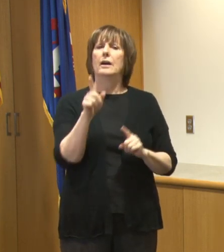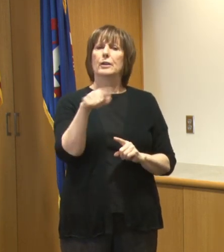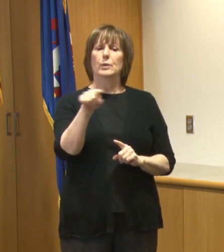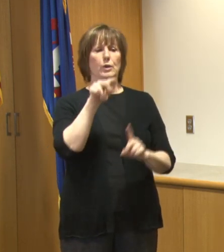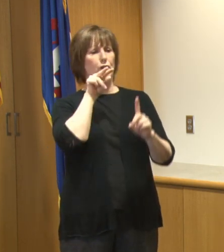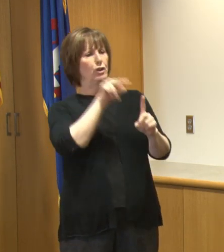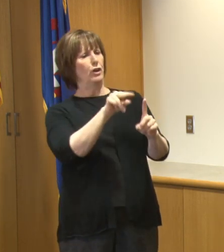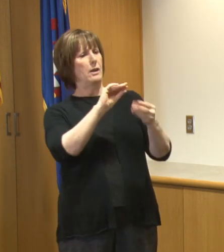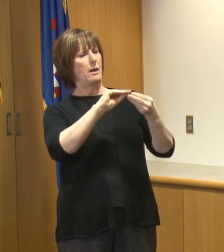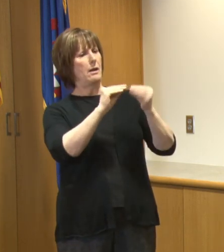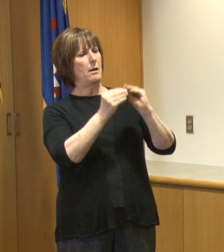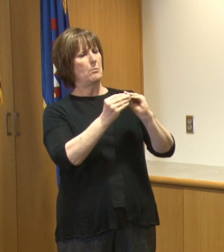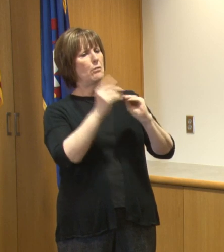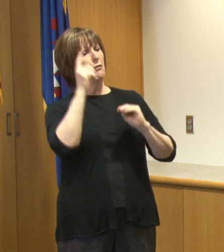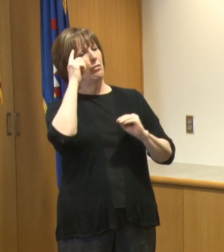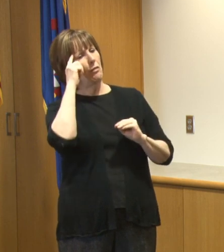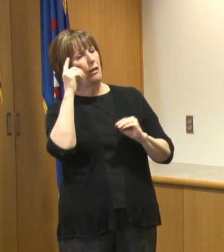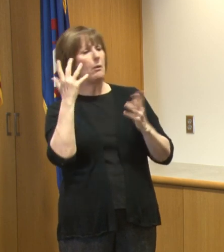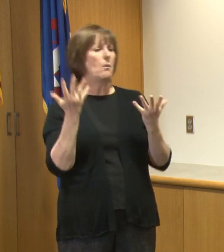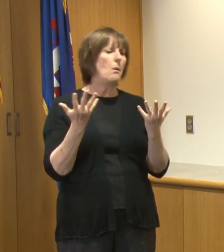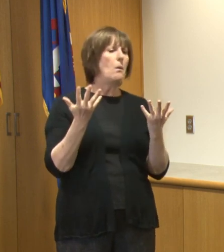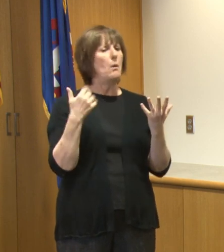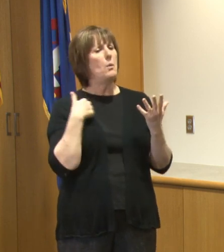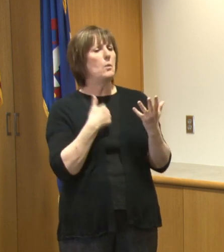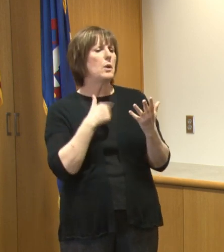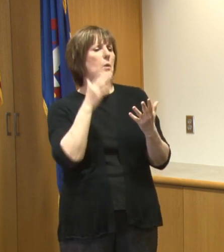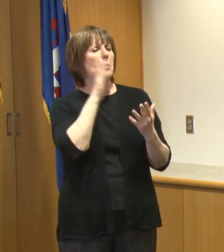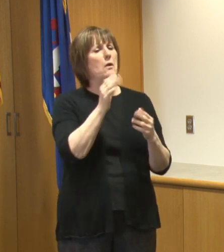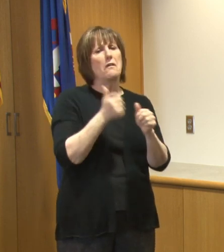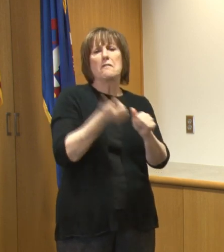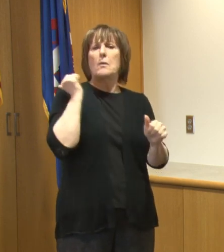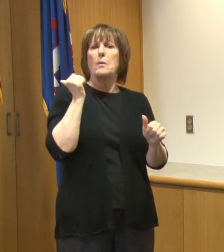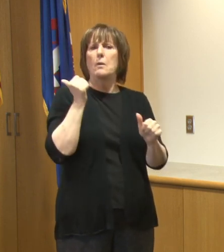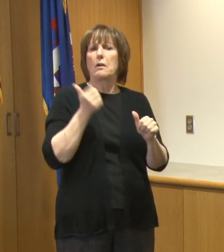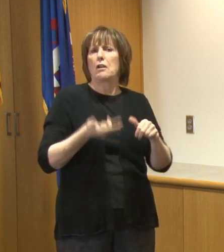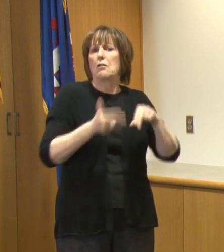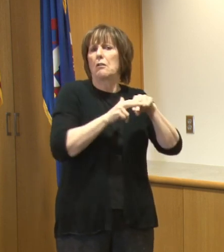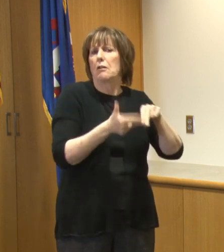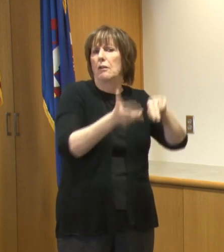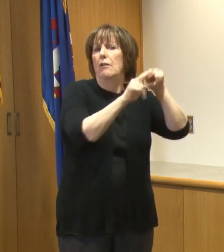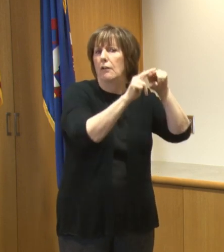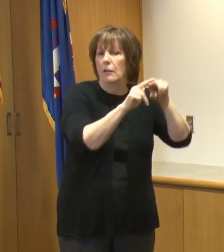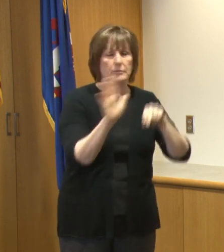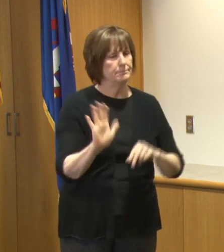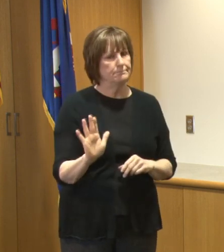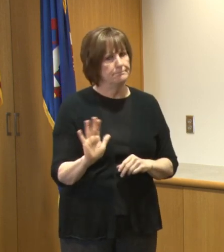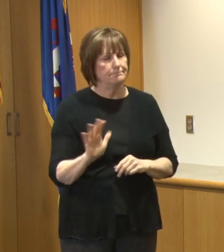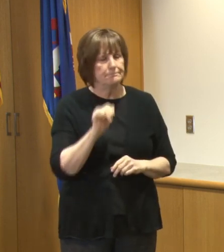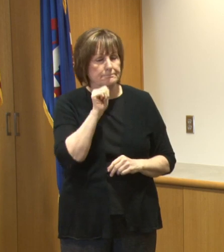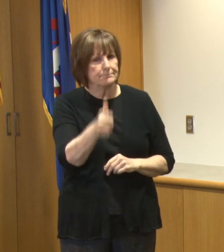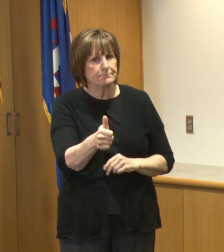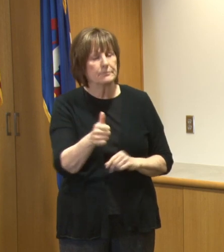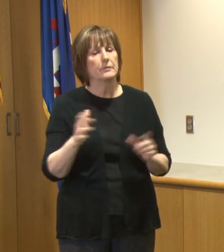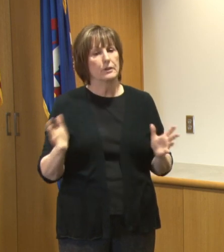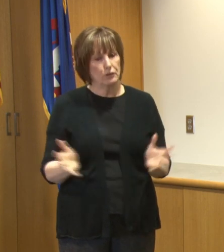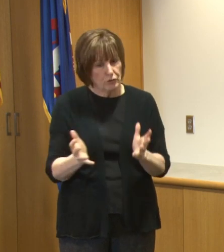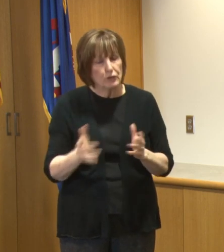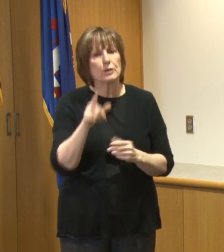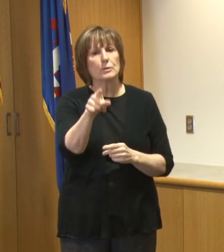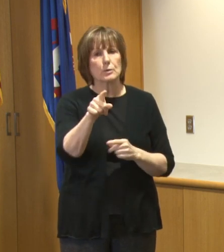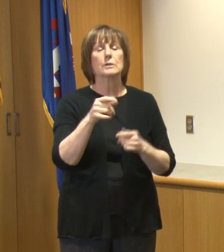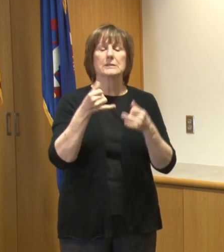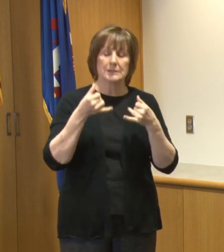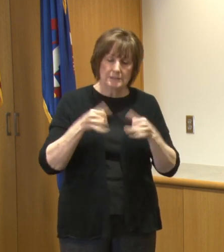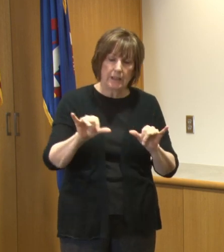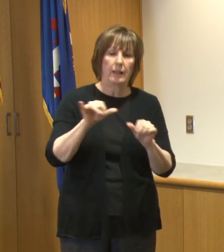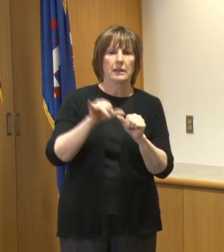at the number of cases and believe we are somehow going to avoid more spread in the community. So we want to encourage you to all stay